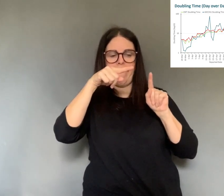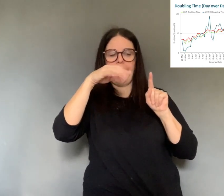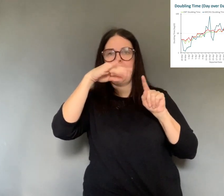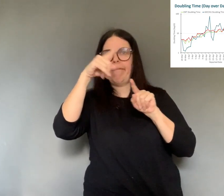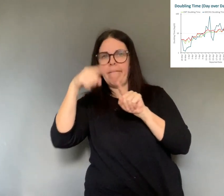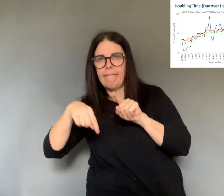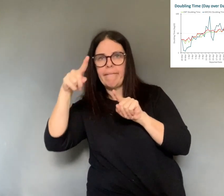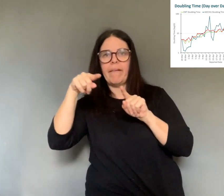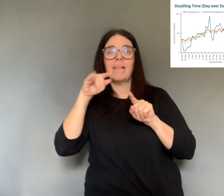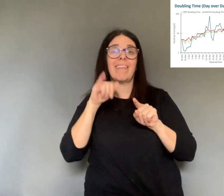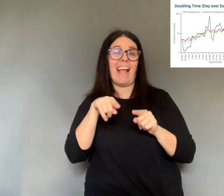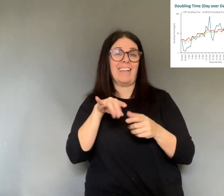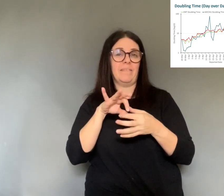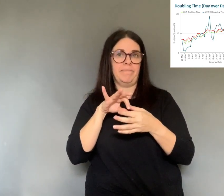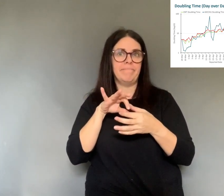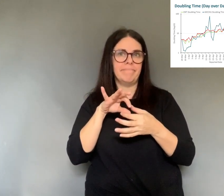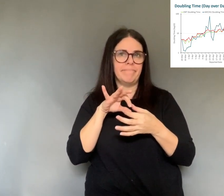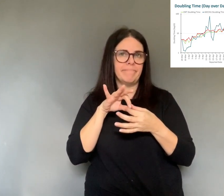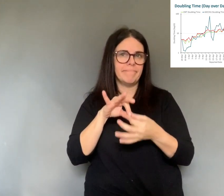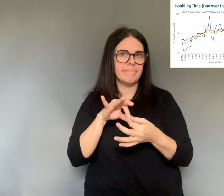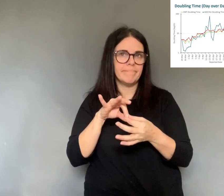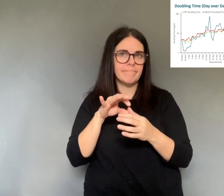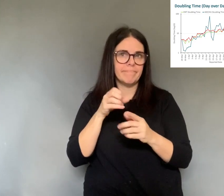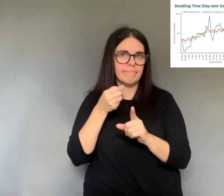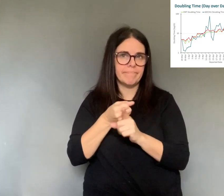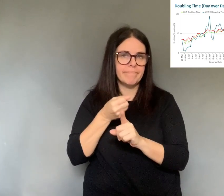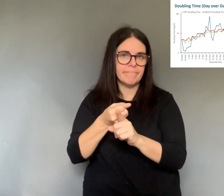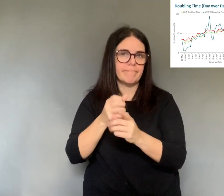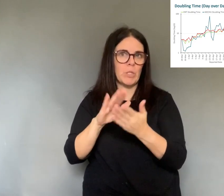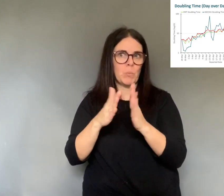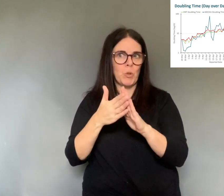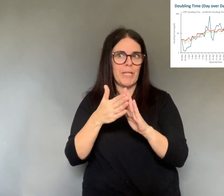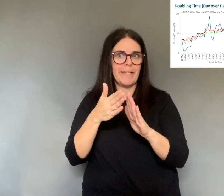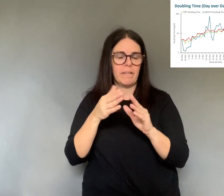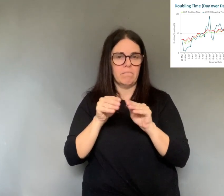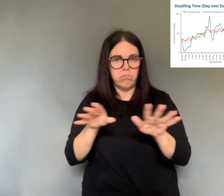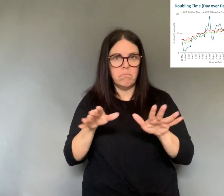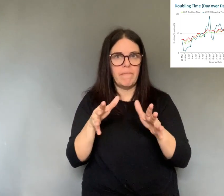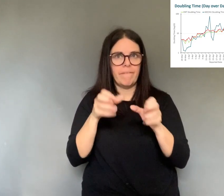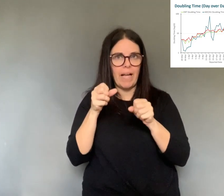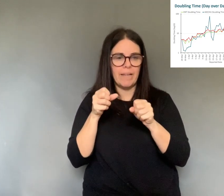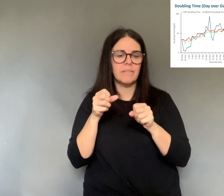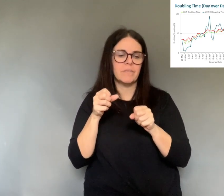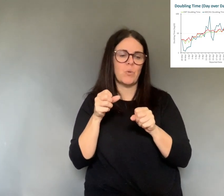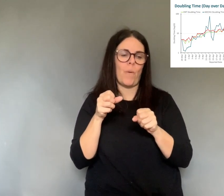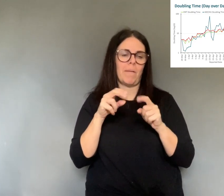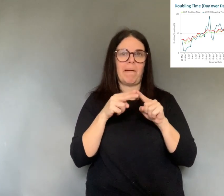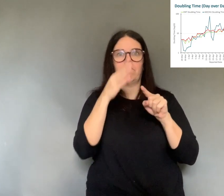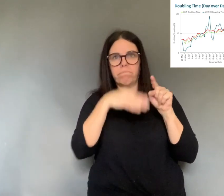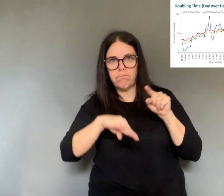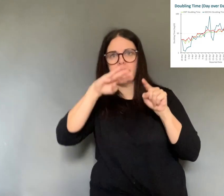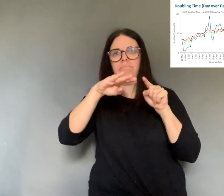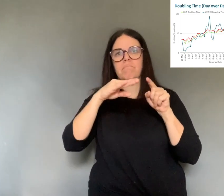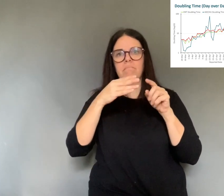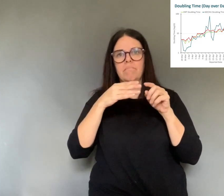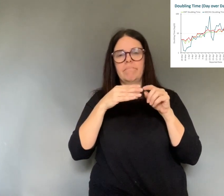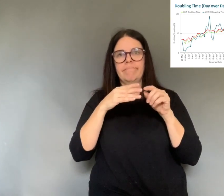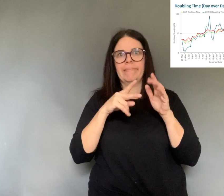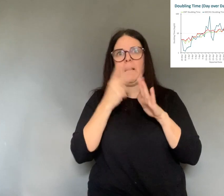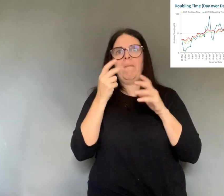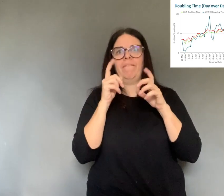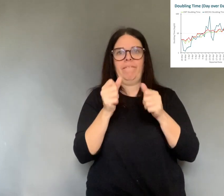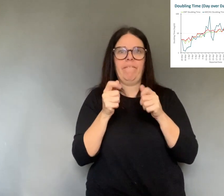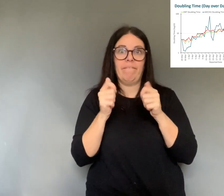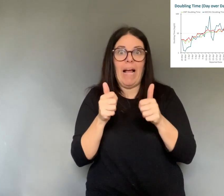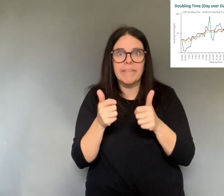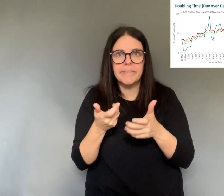region, which was resulted in more cases in our community, and changed some of that graph for a short period of